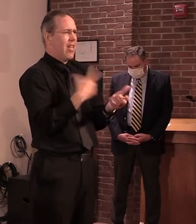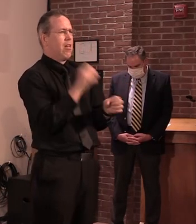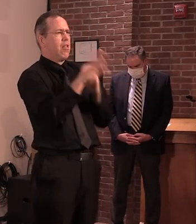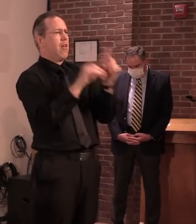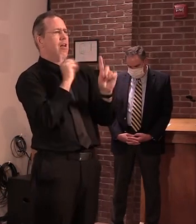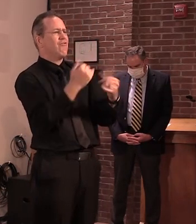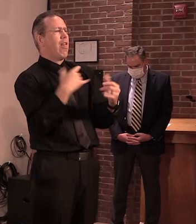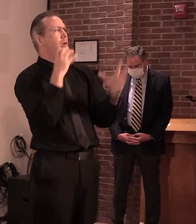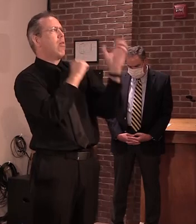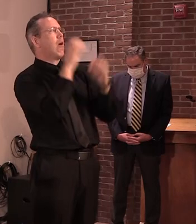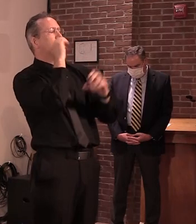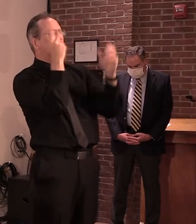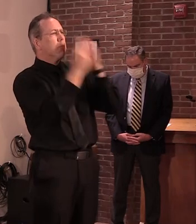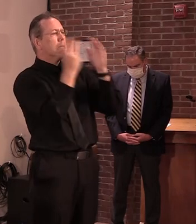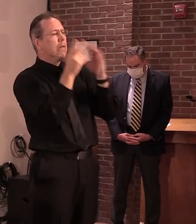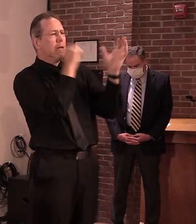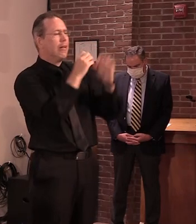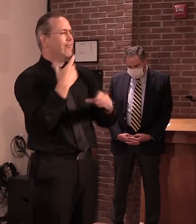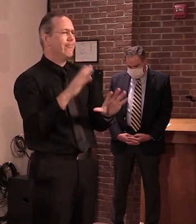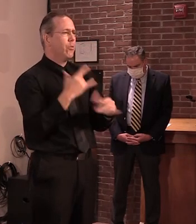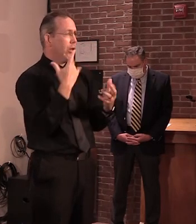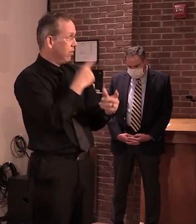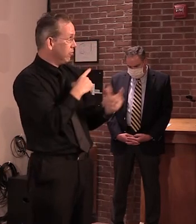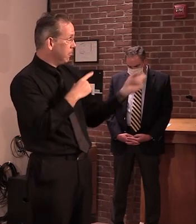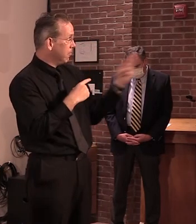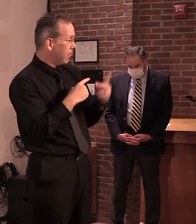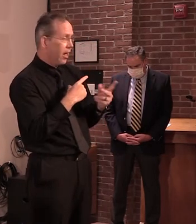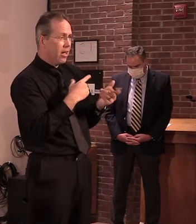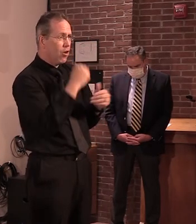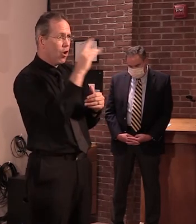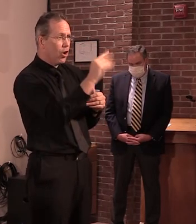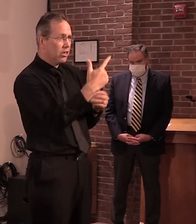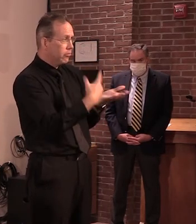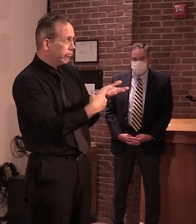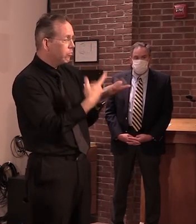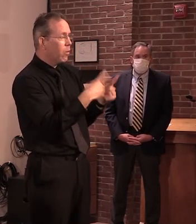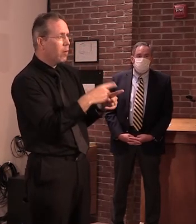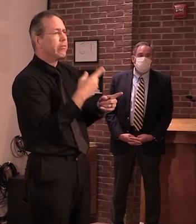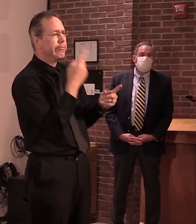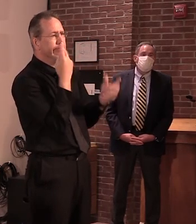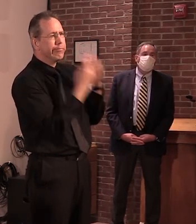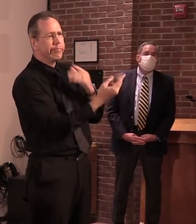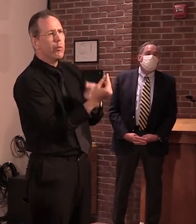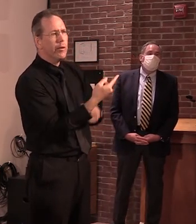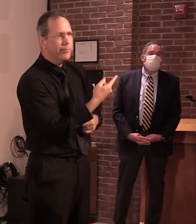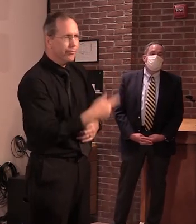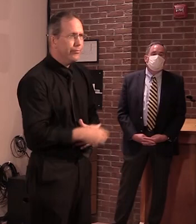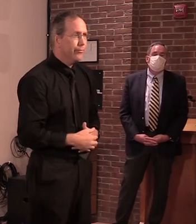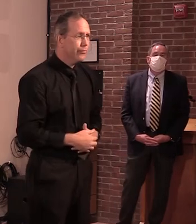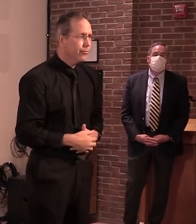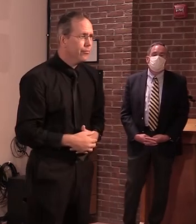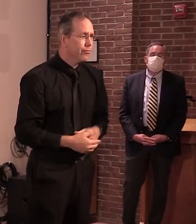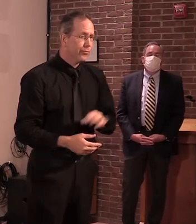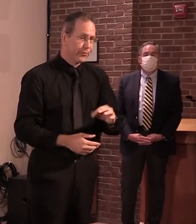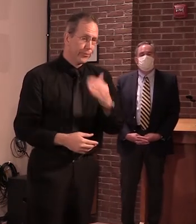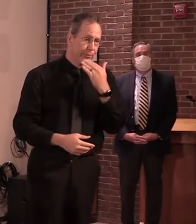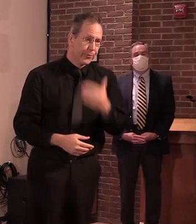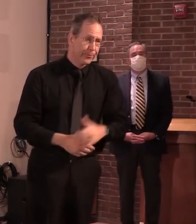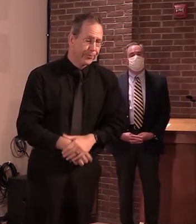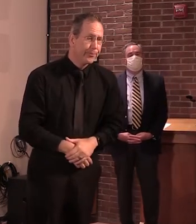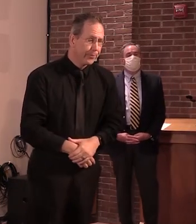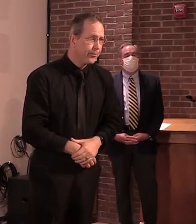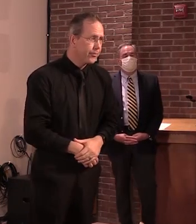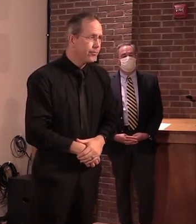be helpful. Okay, thanks. Joe Gresser, the Barton Chronicle.